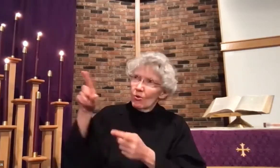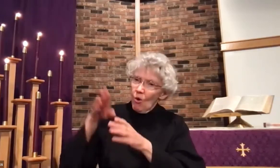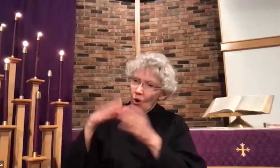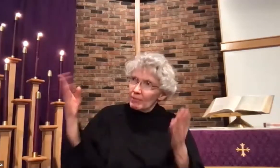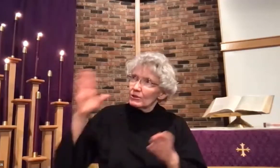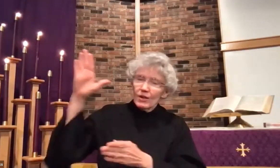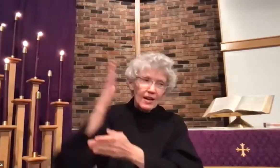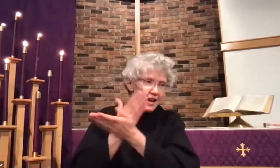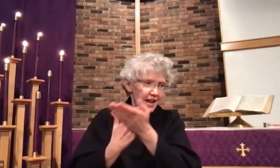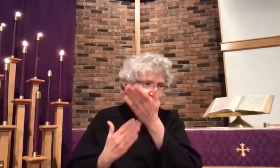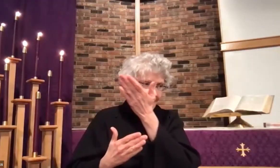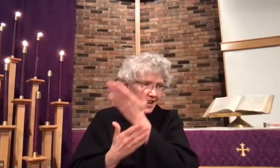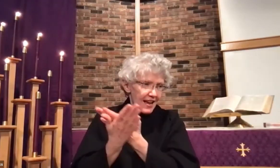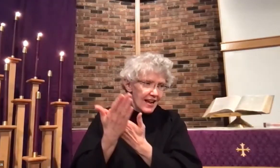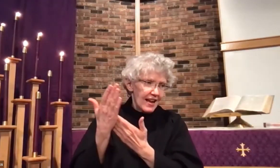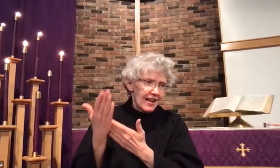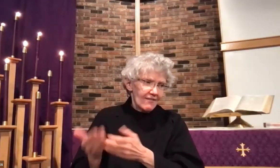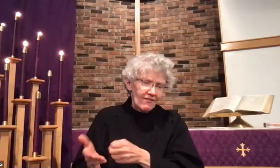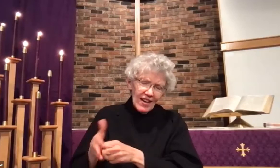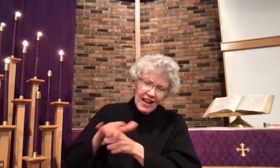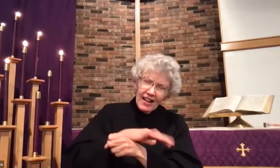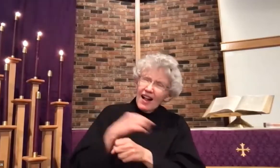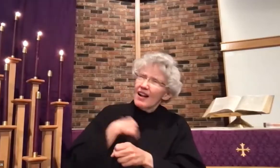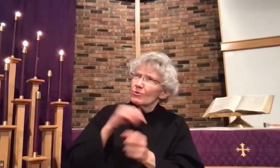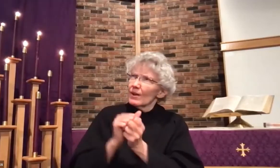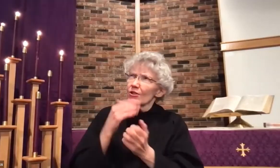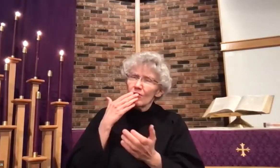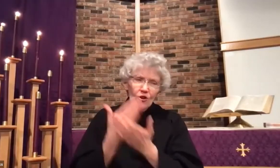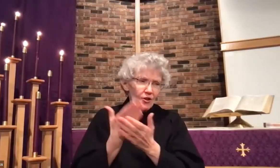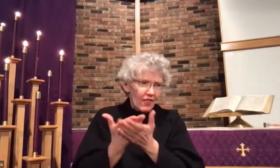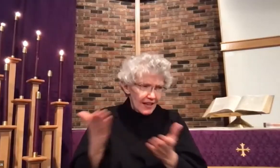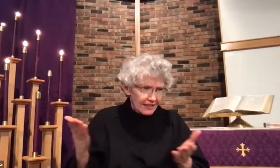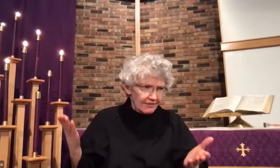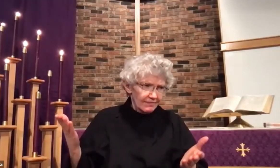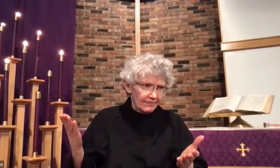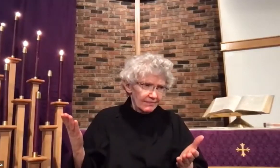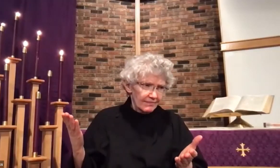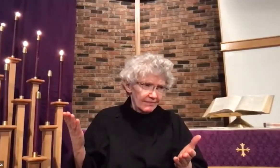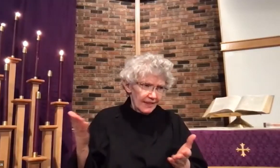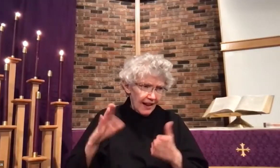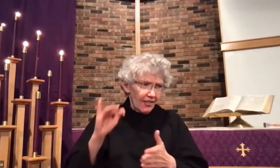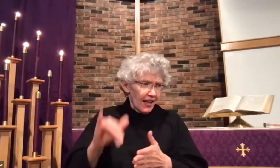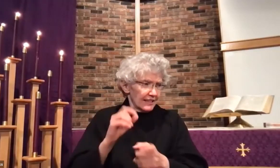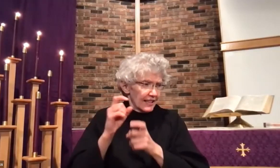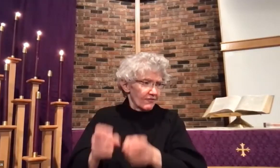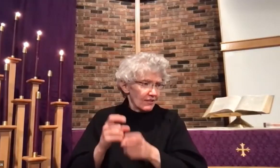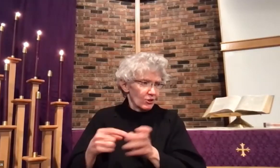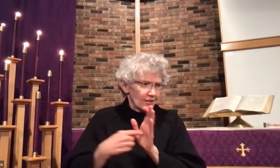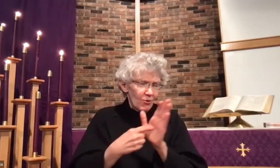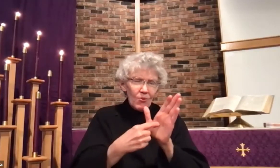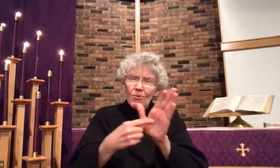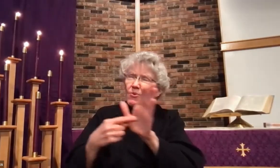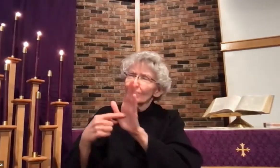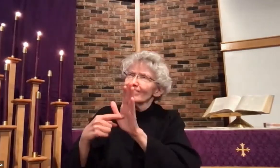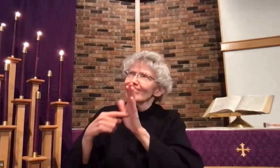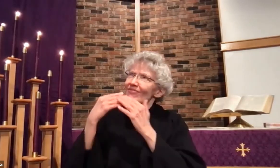Lord, when you open your hands, we are filled with good things.